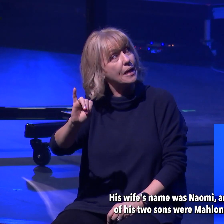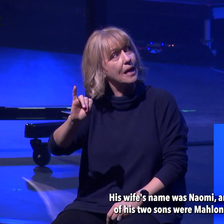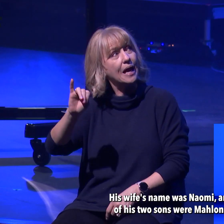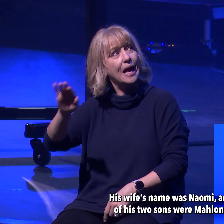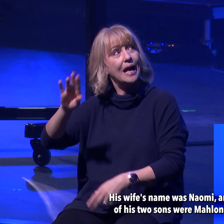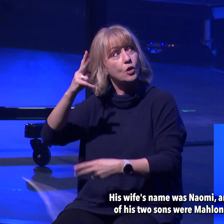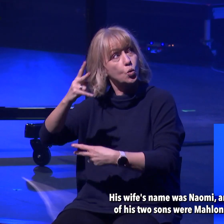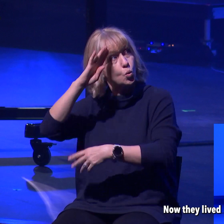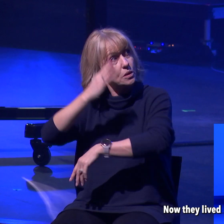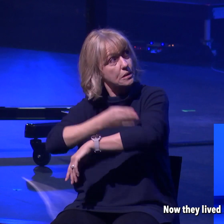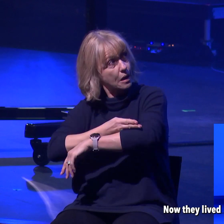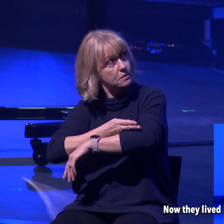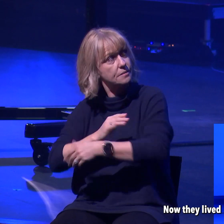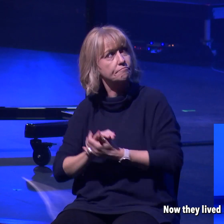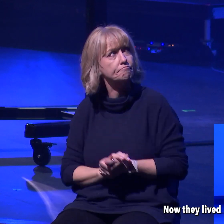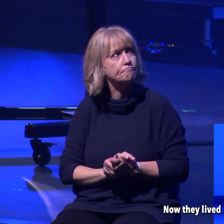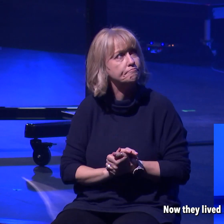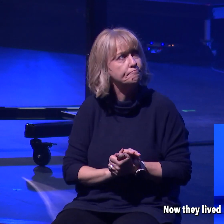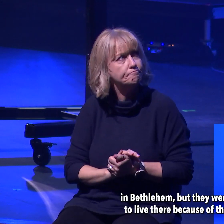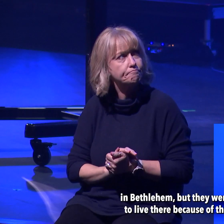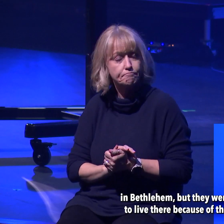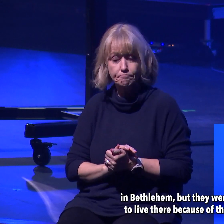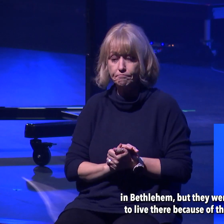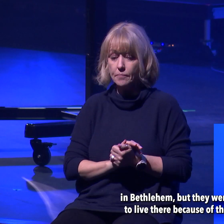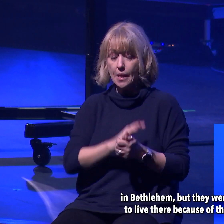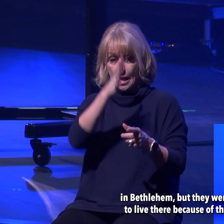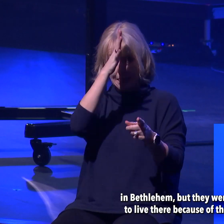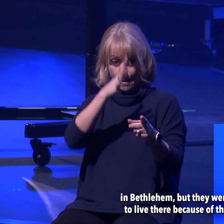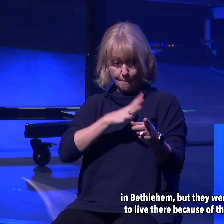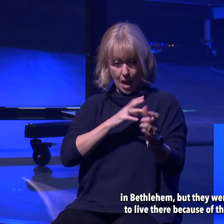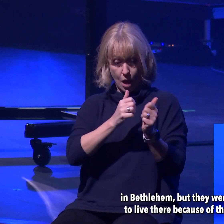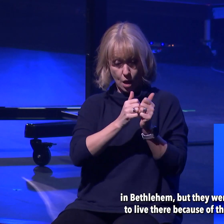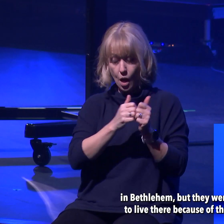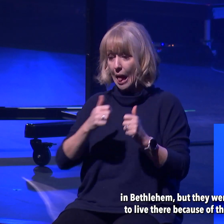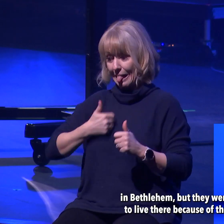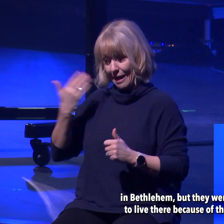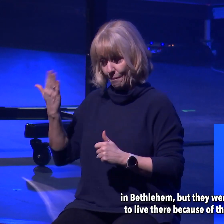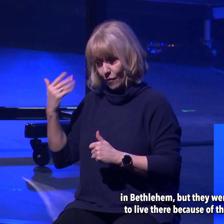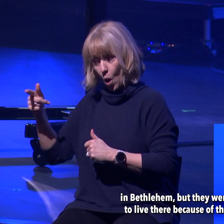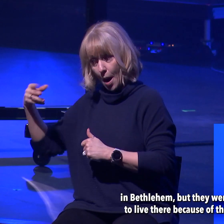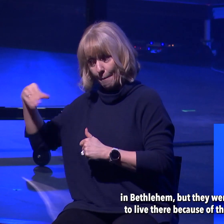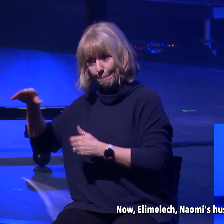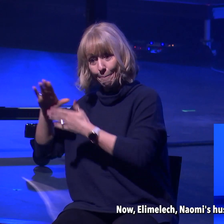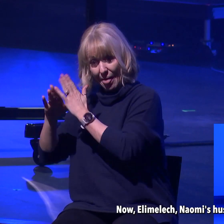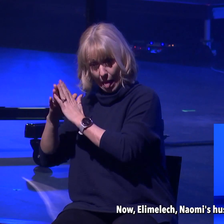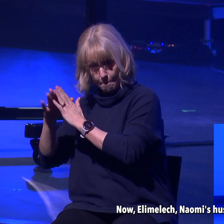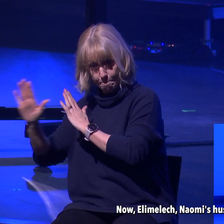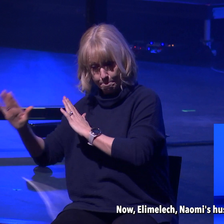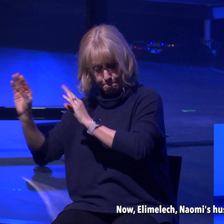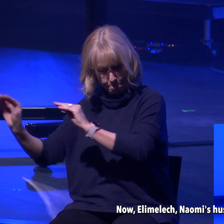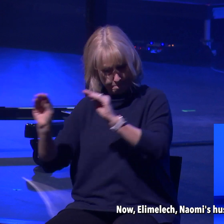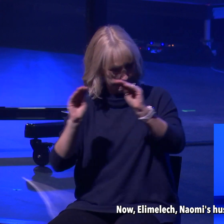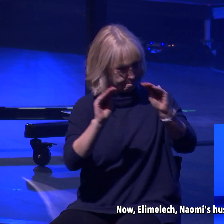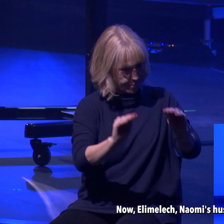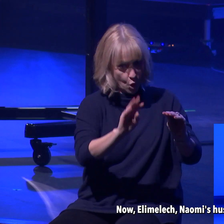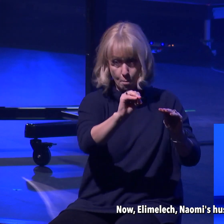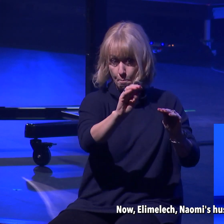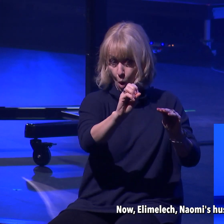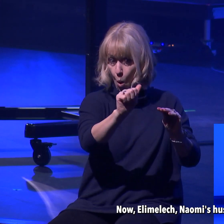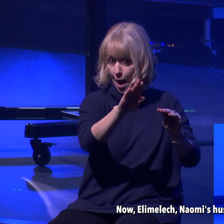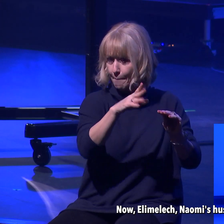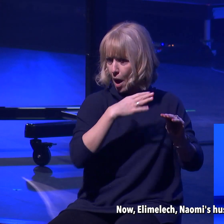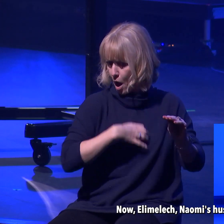Chilion. Now, they lived in Bethlehem, but they went to Moab to live there because of the famine. Now Elimelech, Naomi's